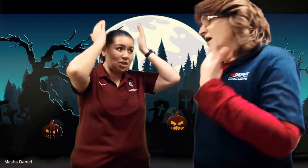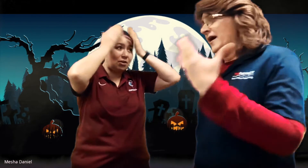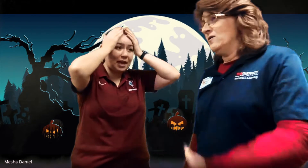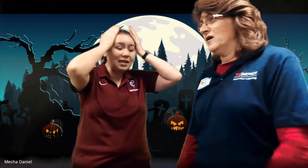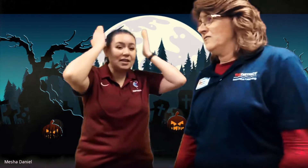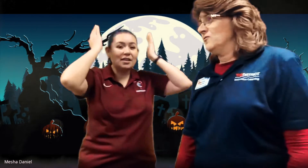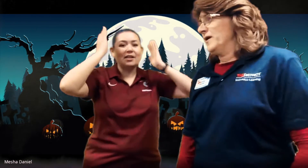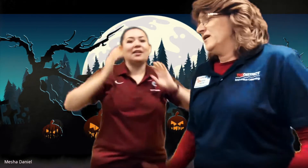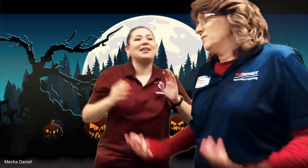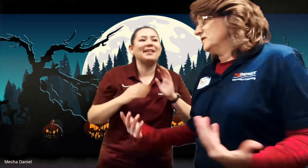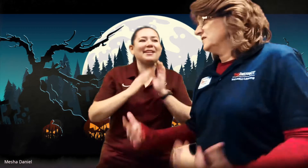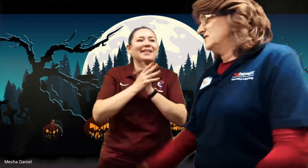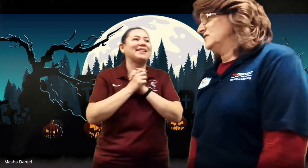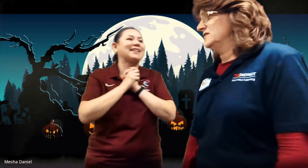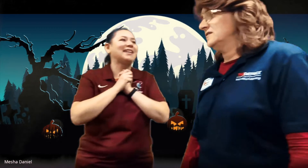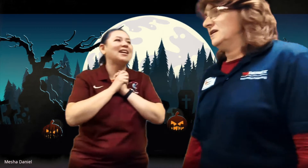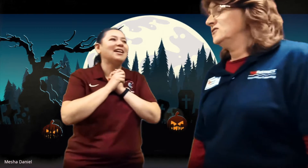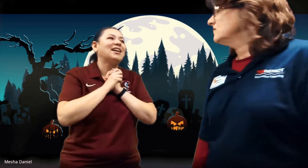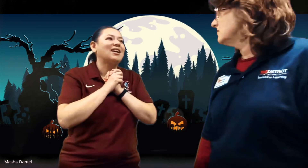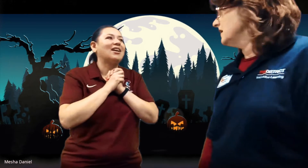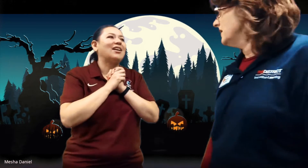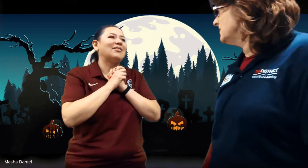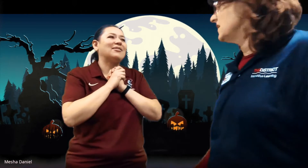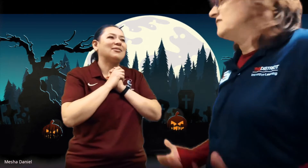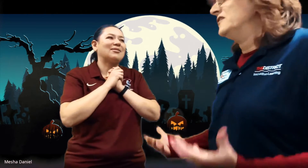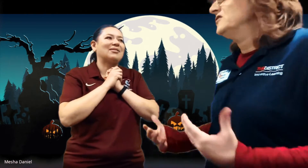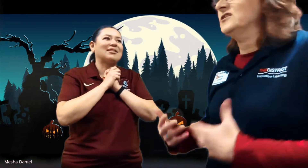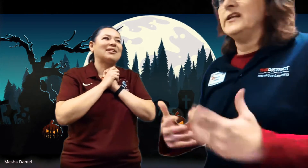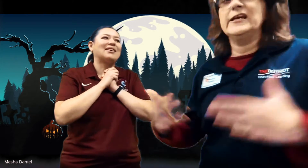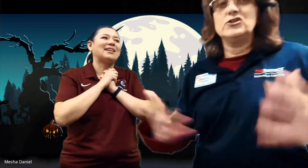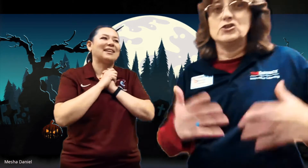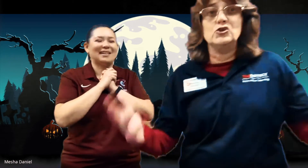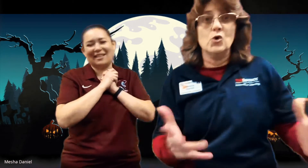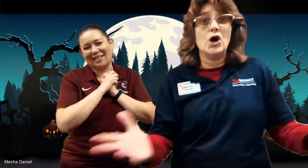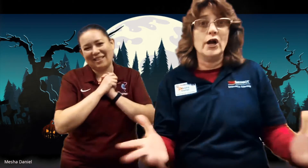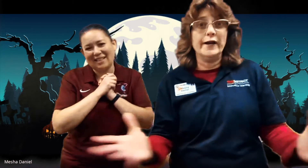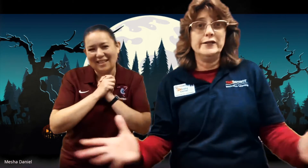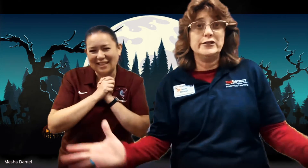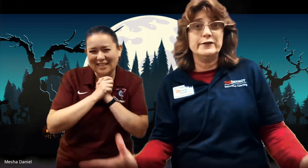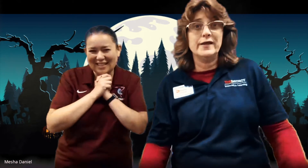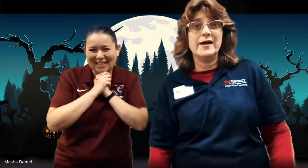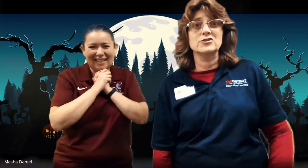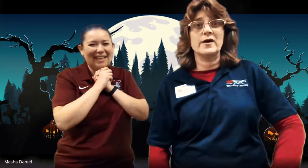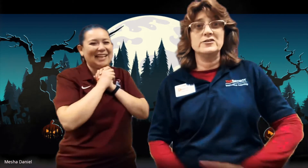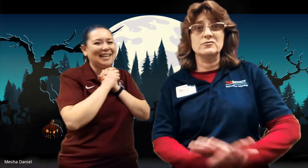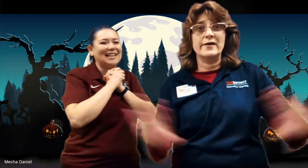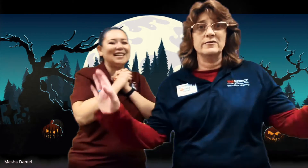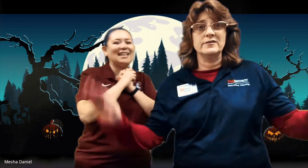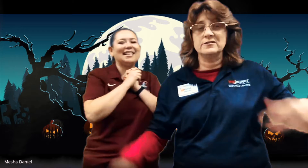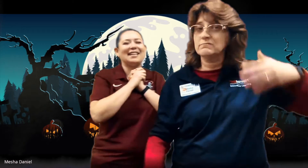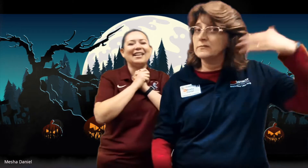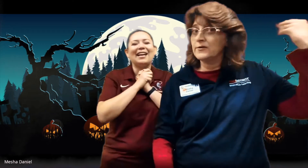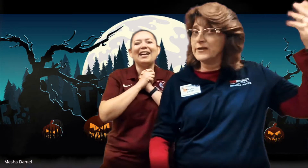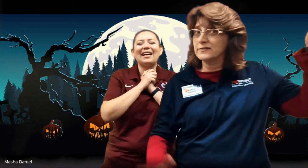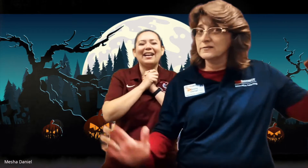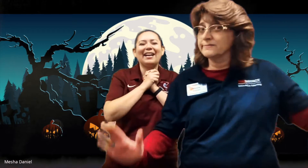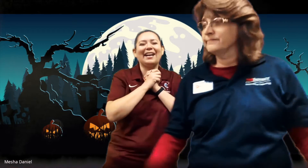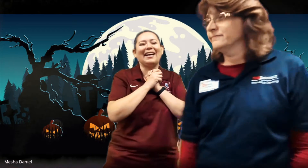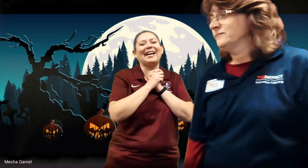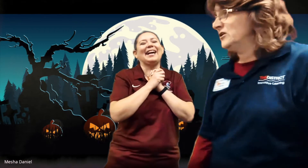Okay? I don't cover mine up because it's eventually it's gonna get just too hard to do that. So I'd just rather just there it is. You can